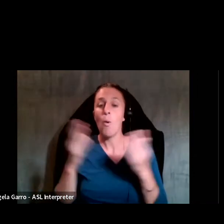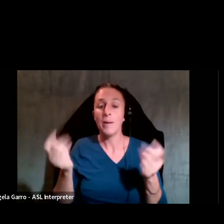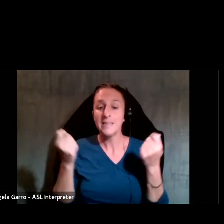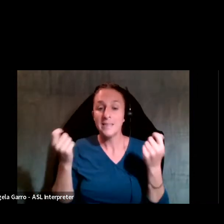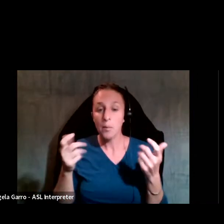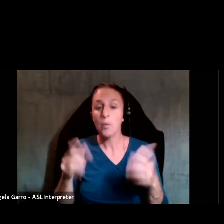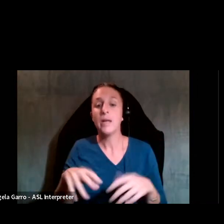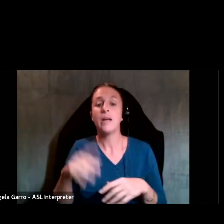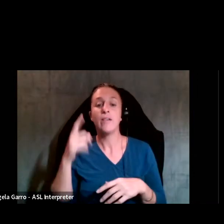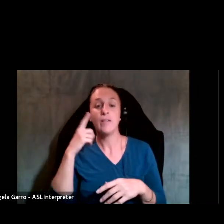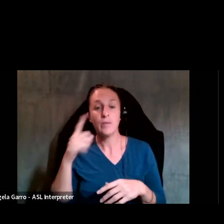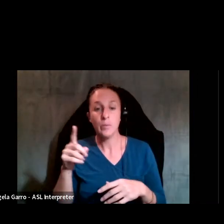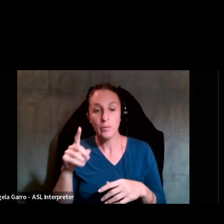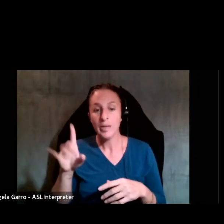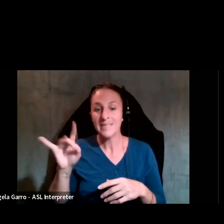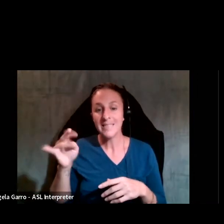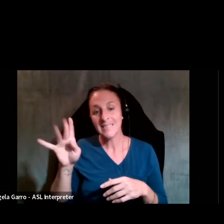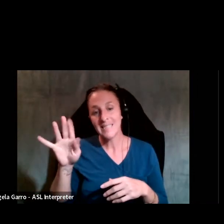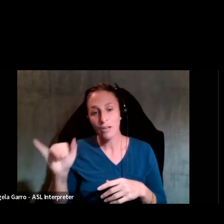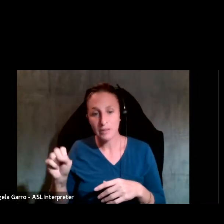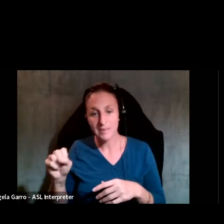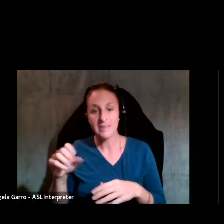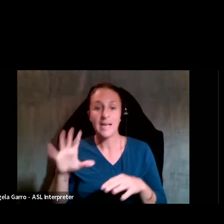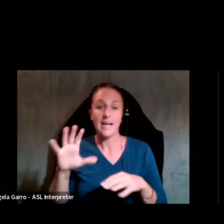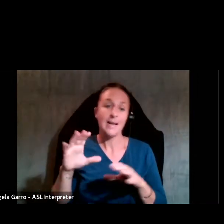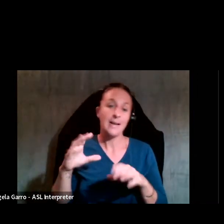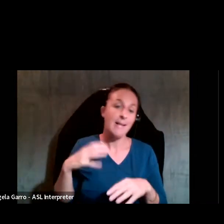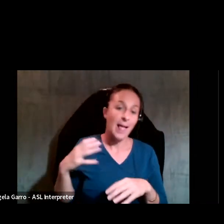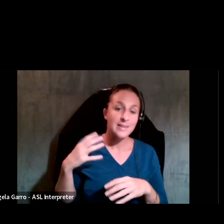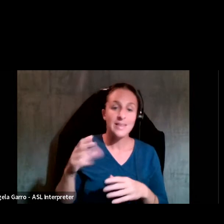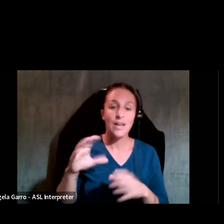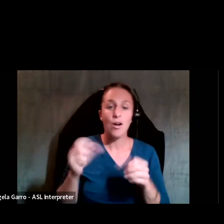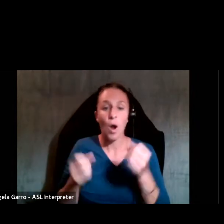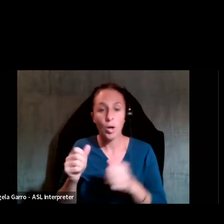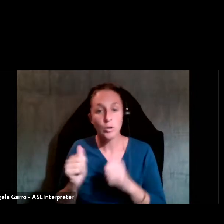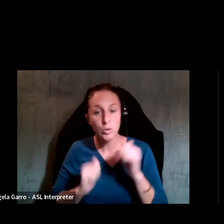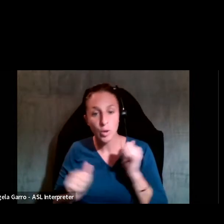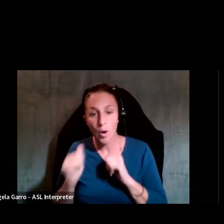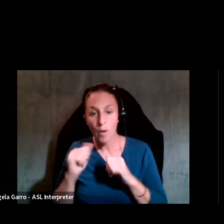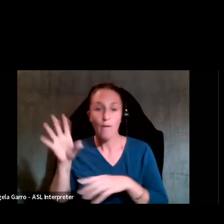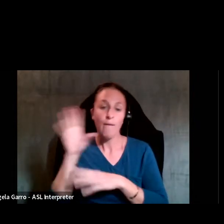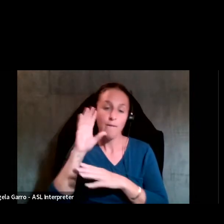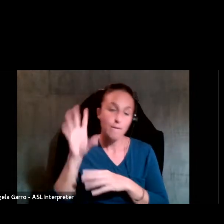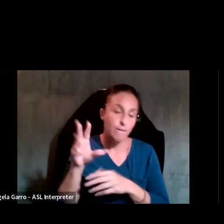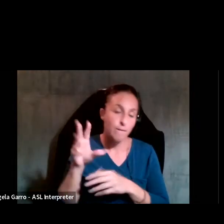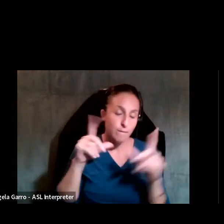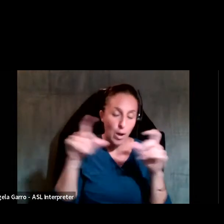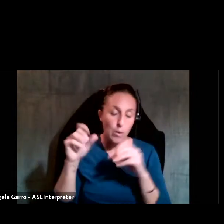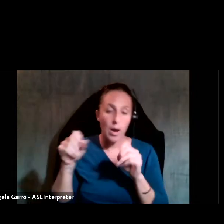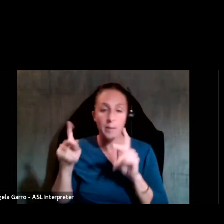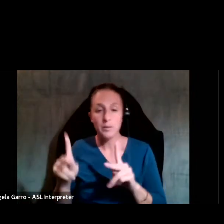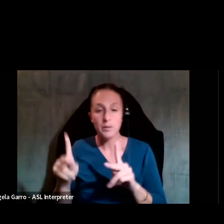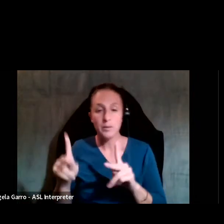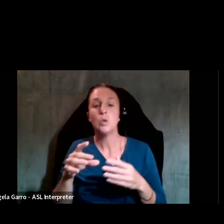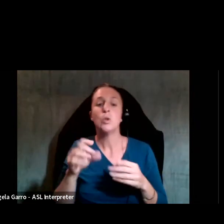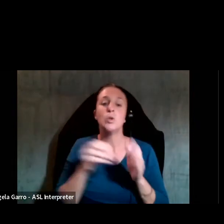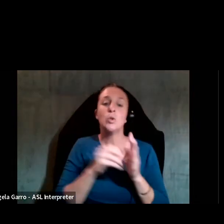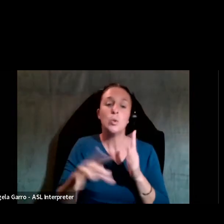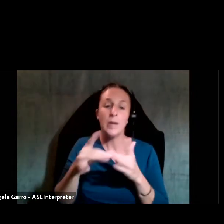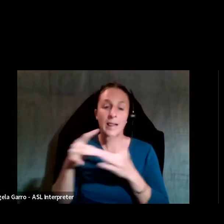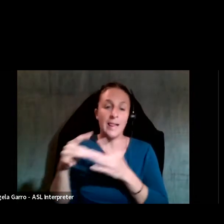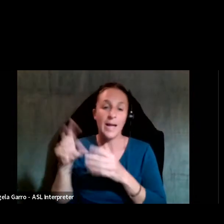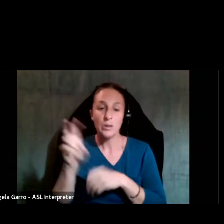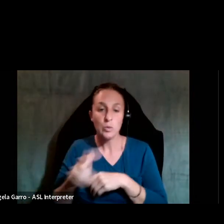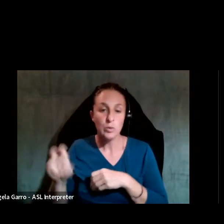dignitaries, a classic car show on Mangini Way, photo opportunities for alumni groups, student-led tours on campus from 11:30 a.m. to 2